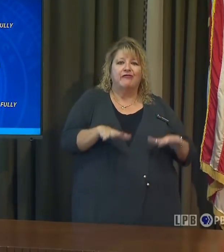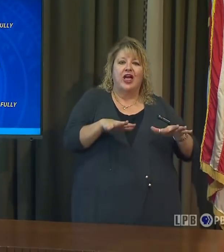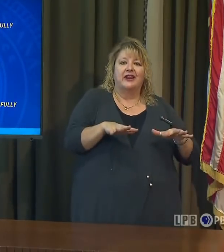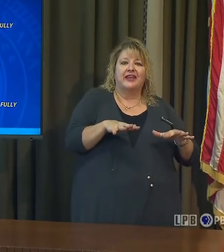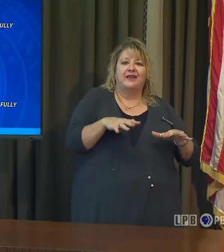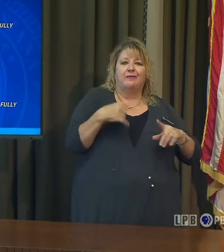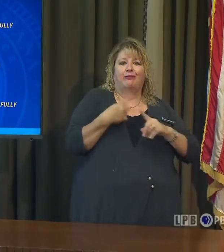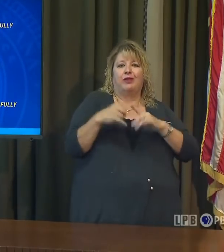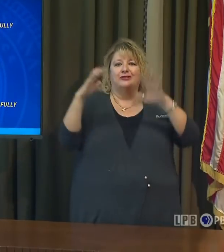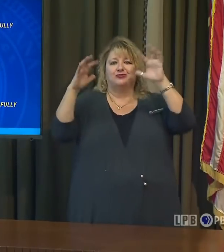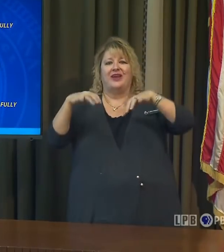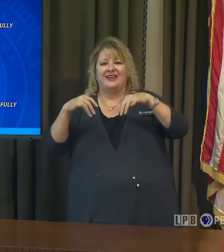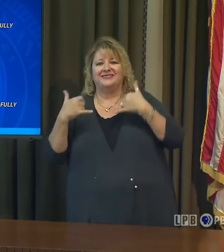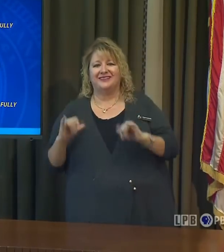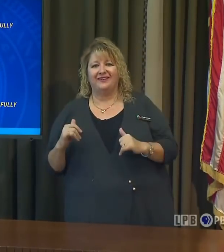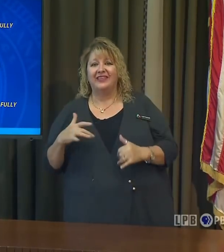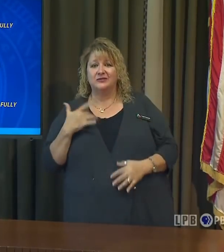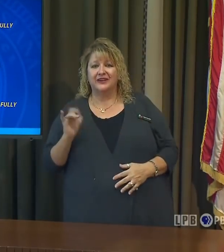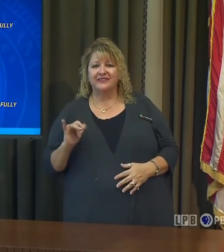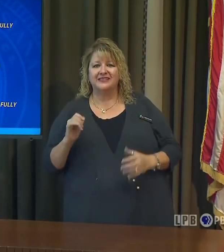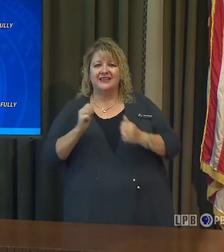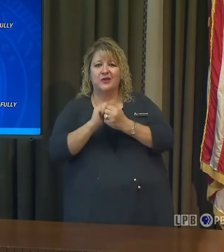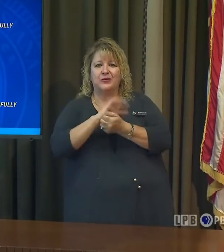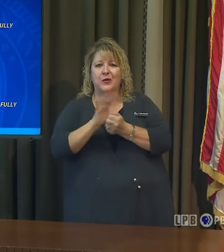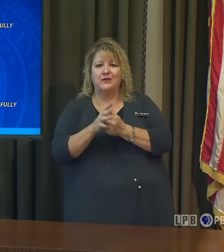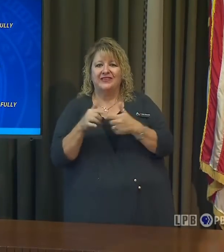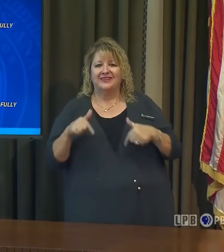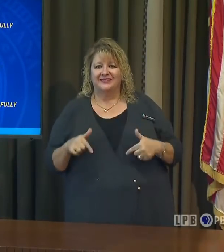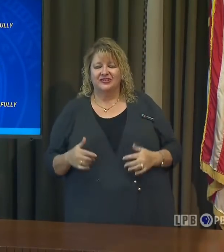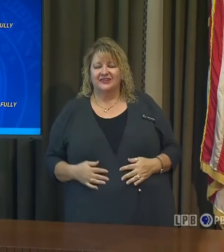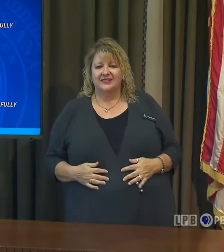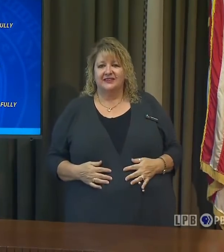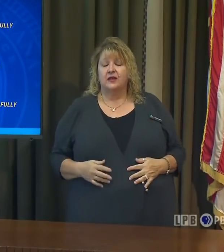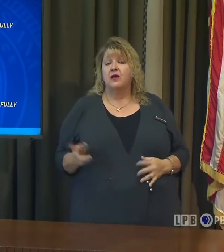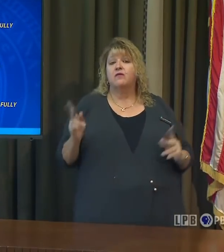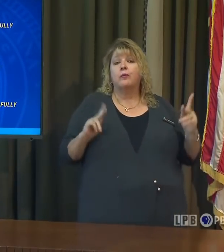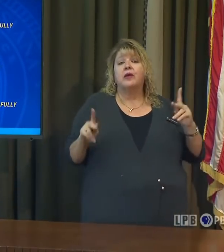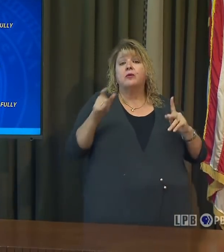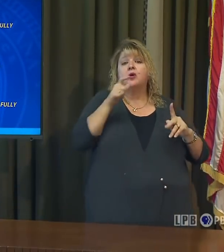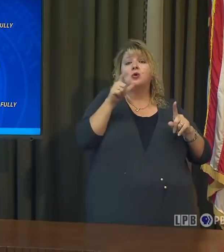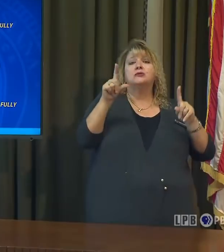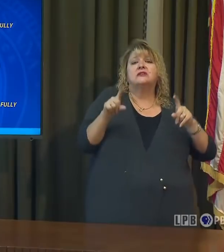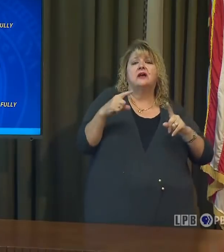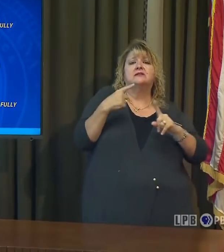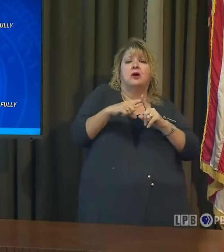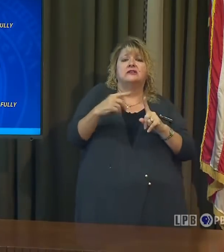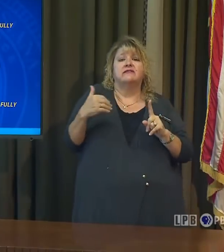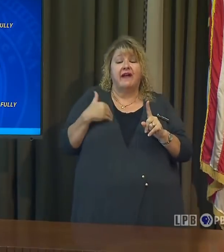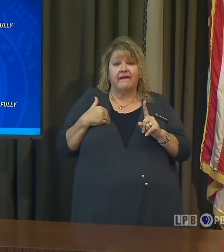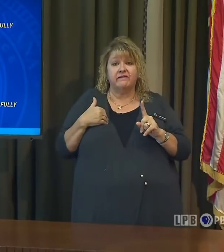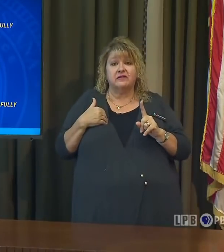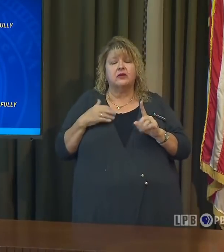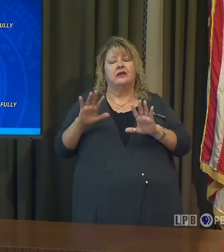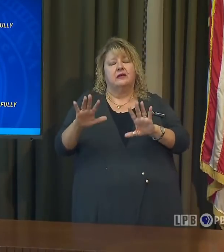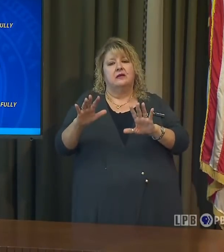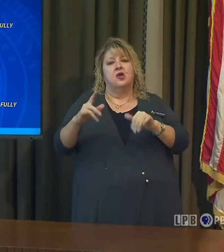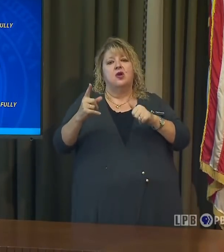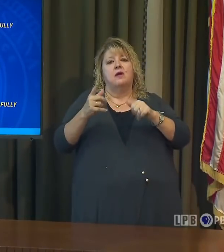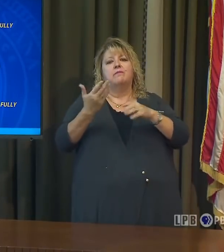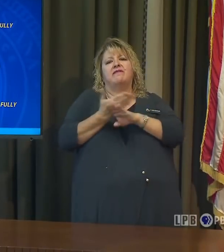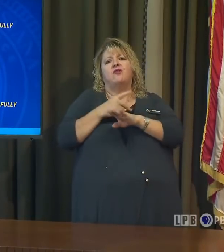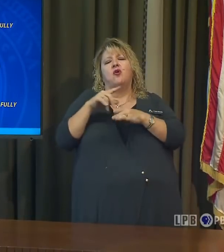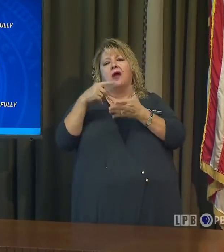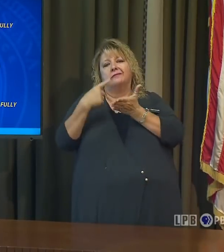seeing in terms of the people that do test positive with COVID-19. And And let me just say this before I go into these